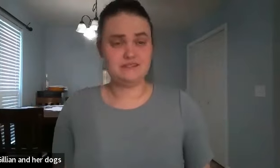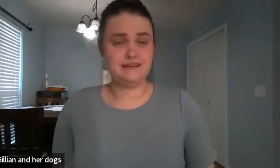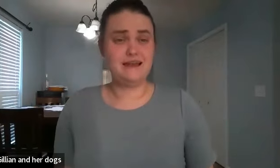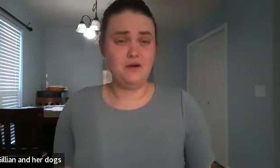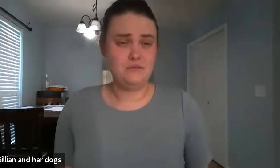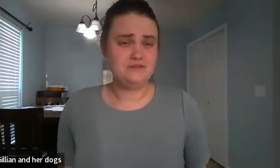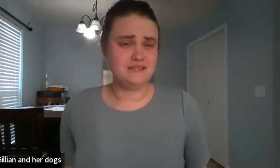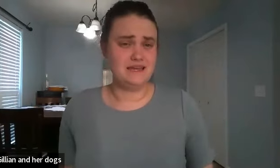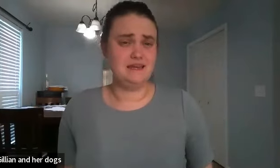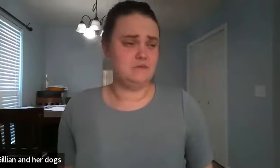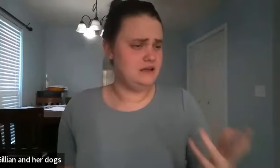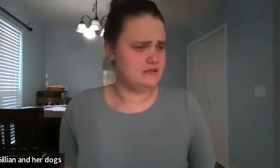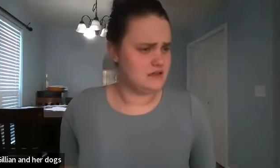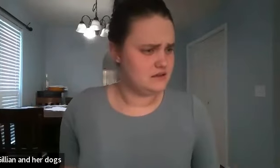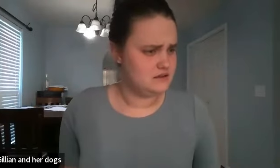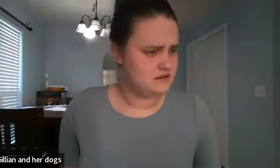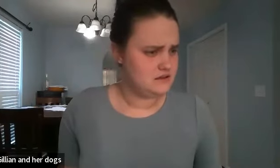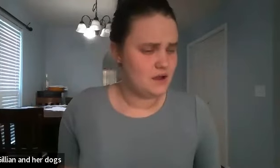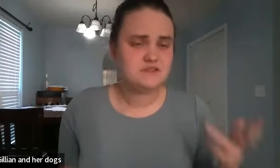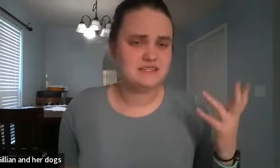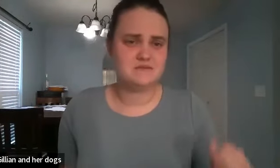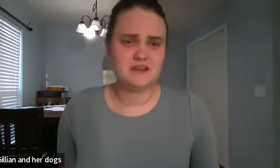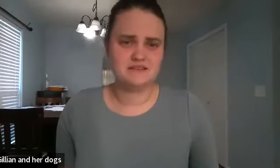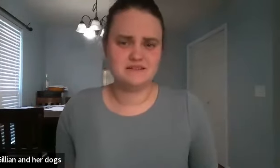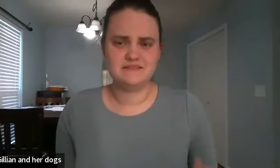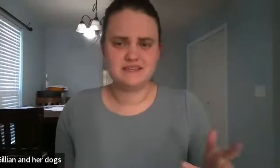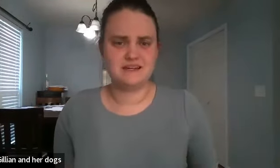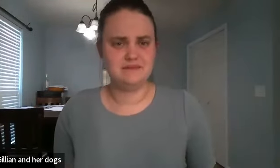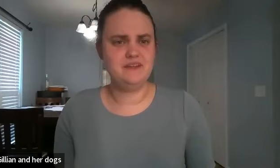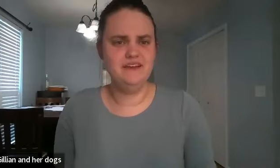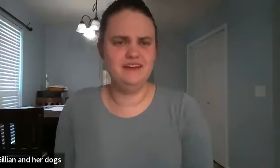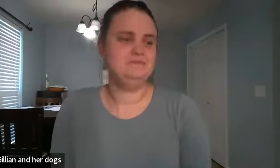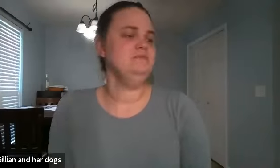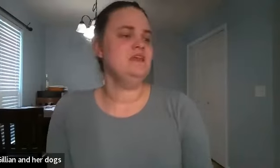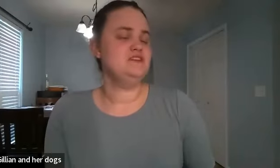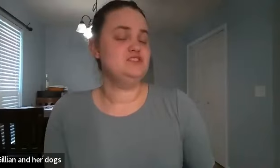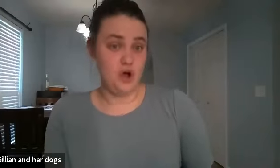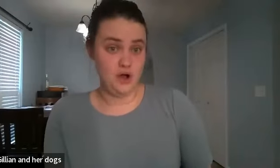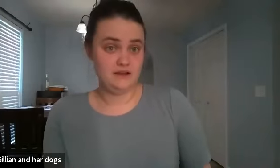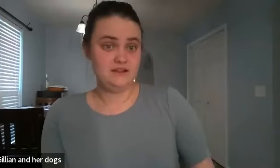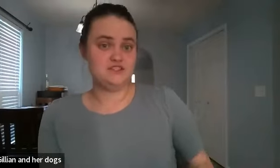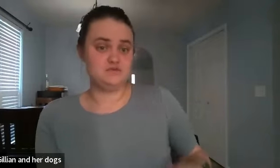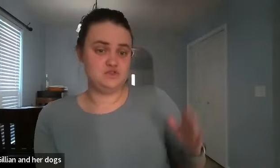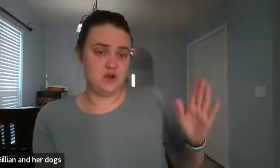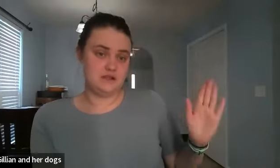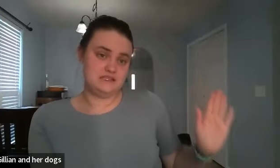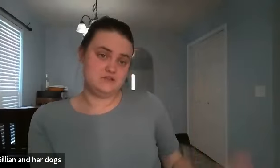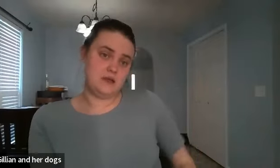said, what did I say? I almost said something else, and I was like, that's not it. Dog. So dog is either